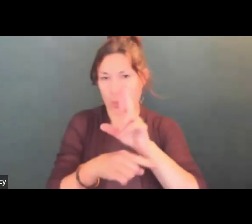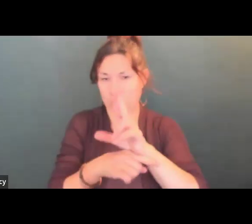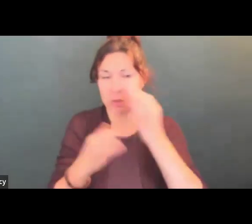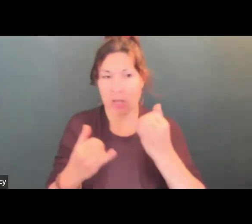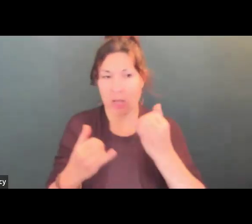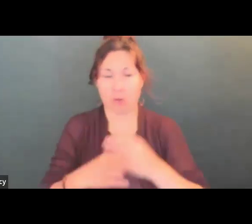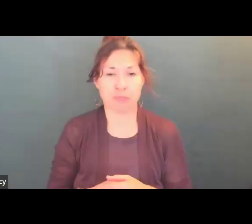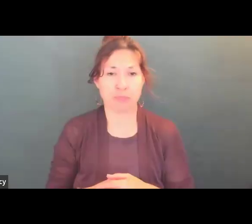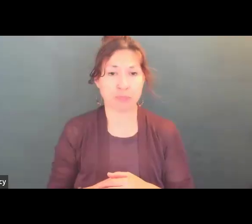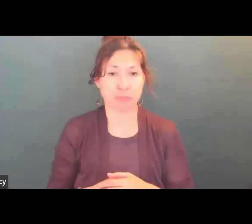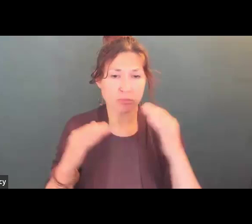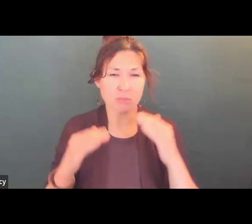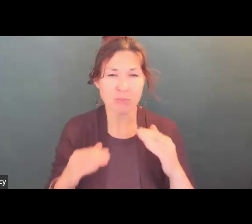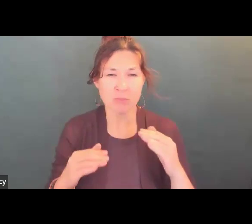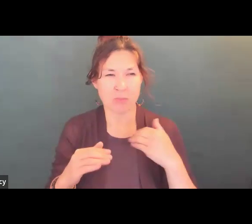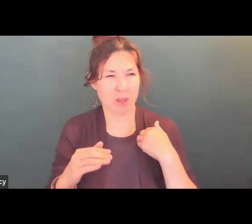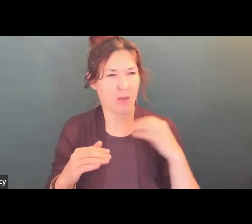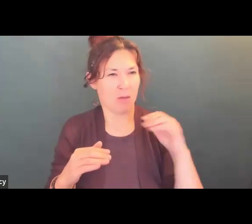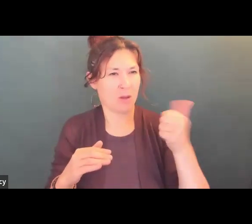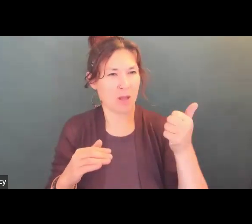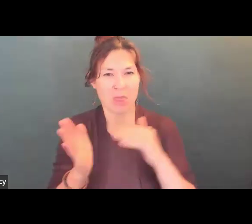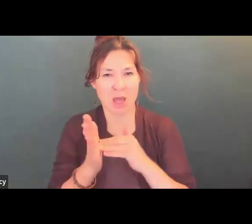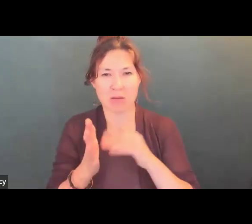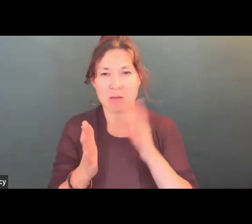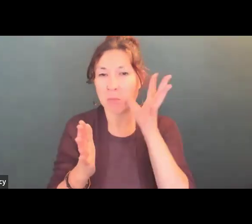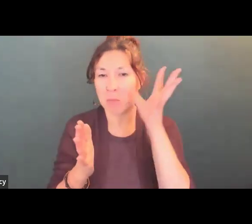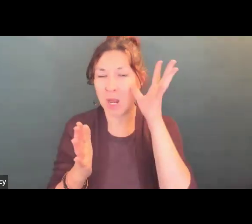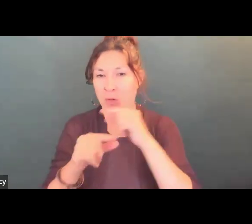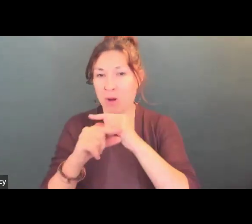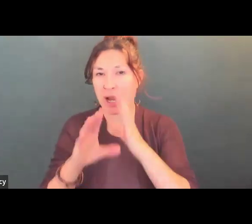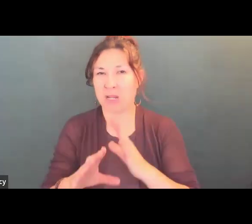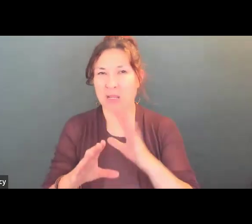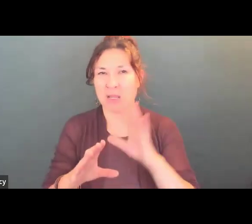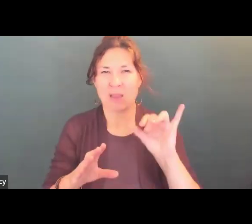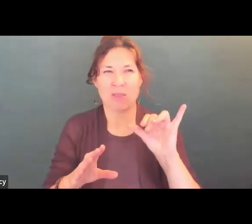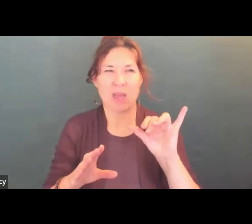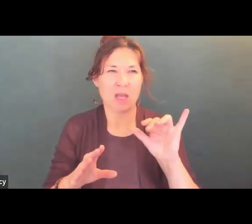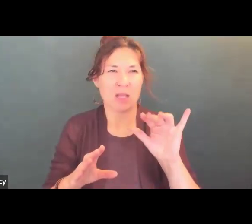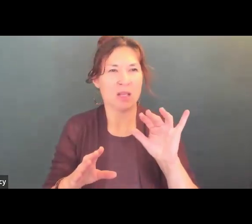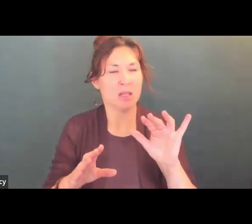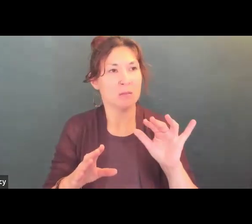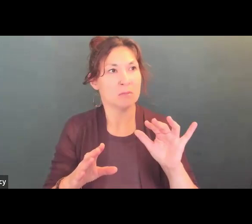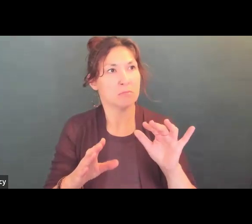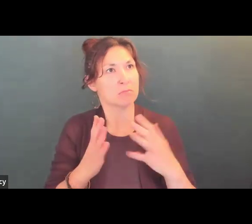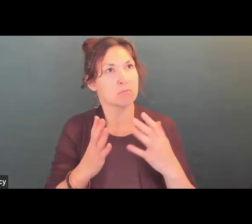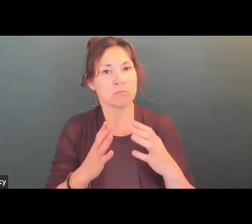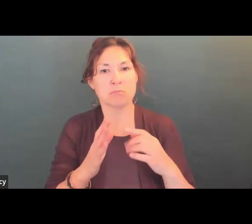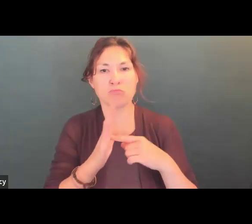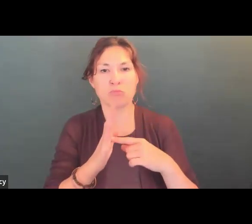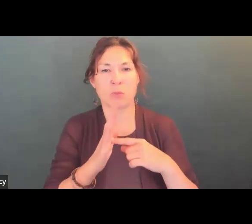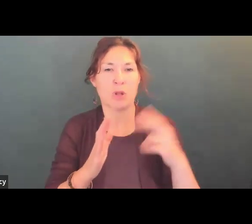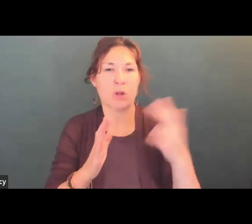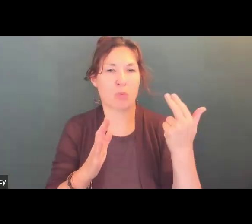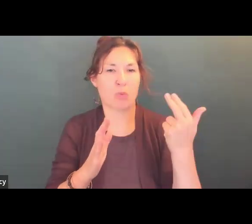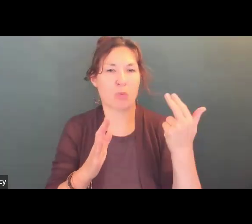celebrate 10,000 parents and guardians who are representing about 13,000 of our students who have downloaded